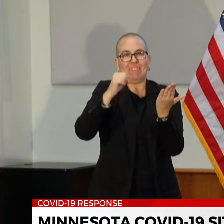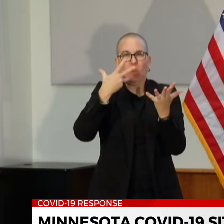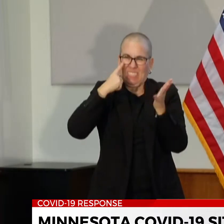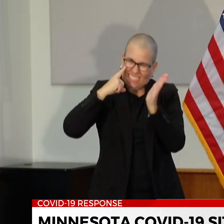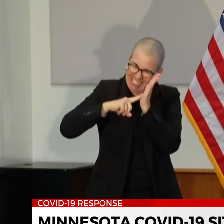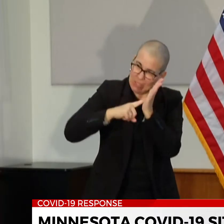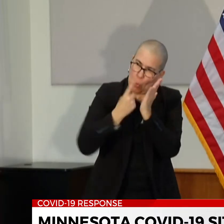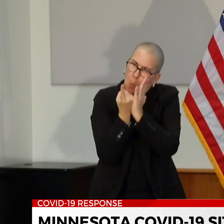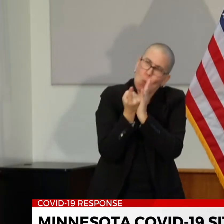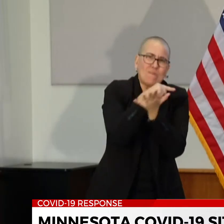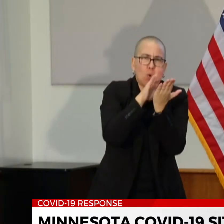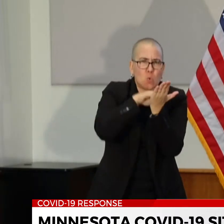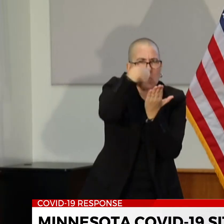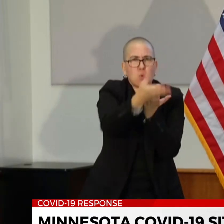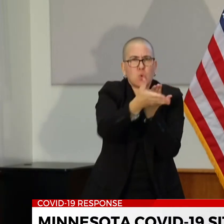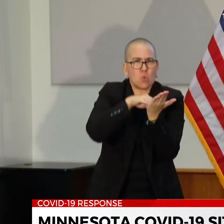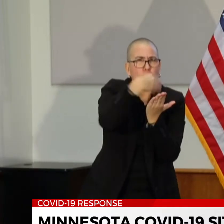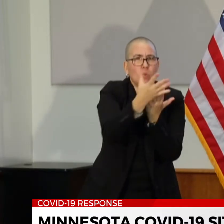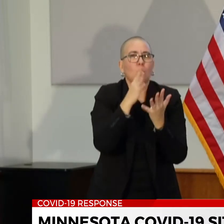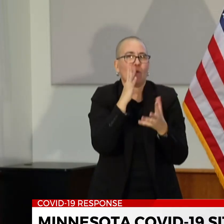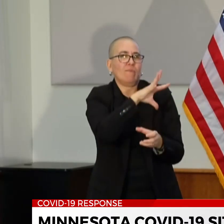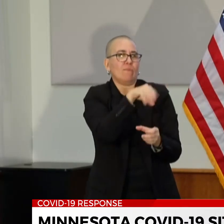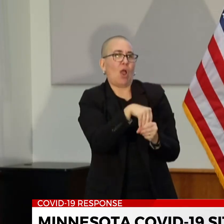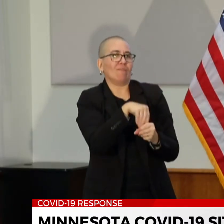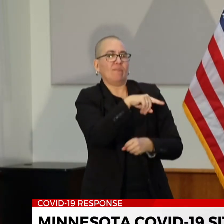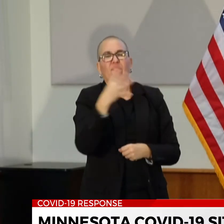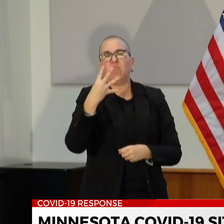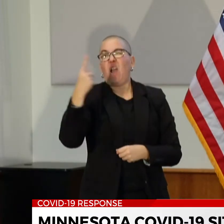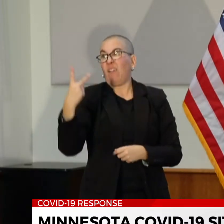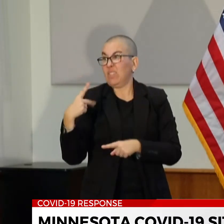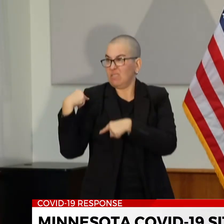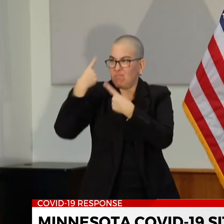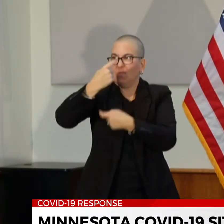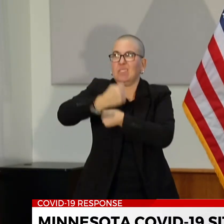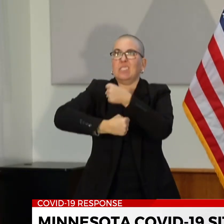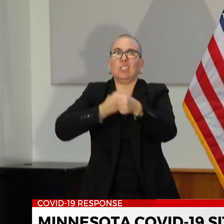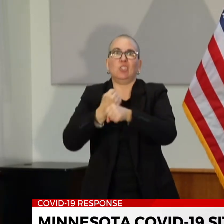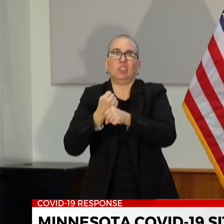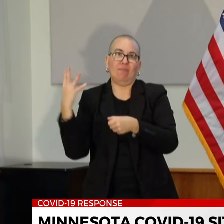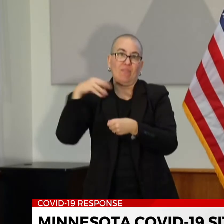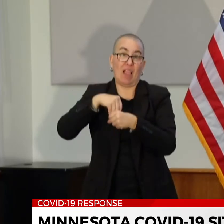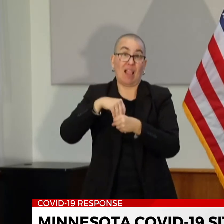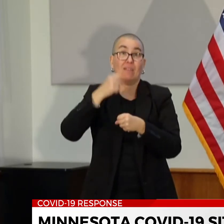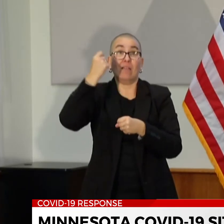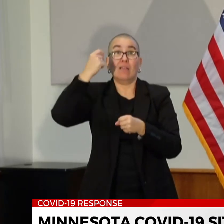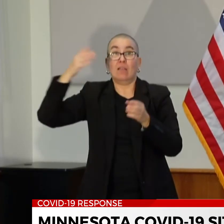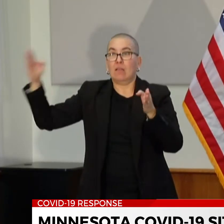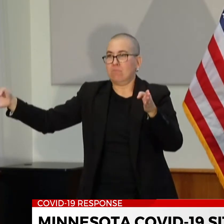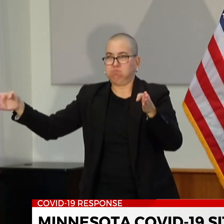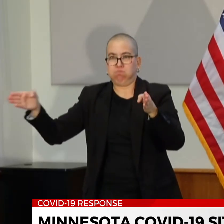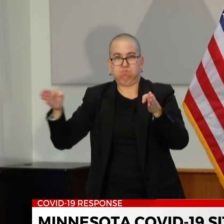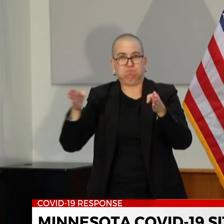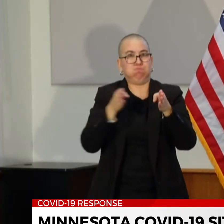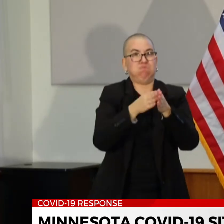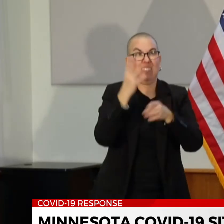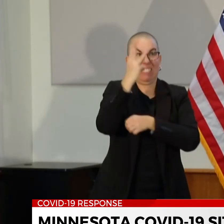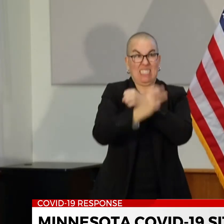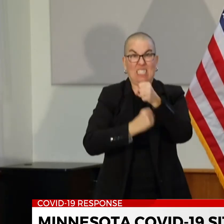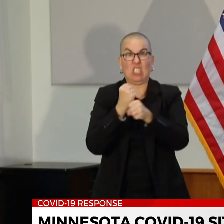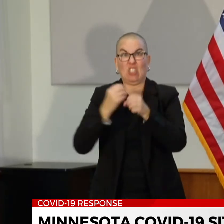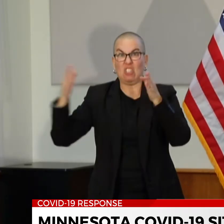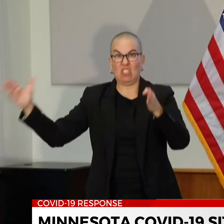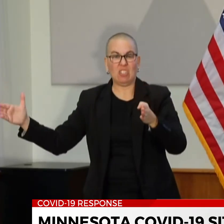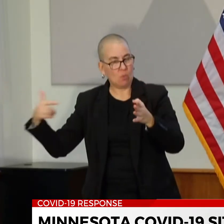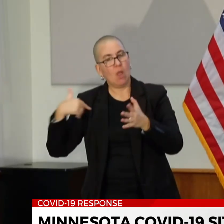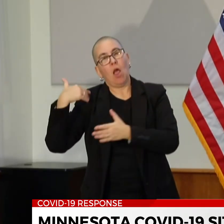history. I came into this 4.5 years into about the 6.5-year process. What I said all along is we need to follow the process, we need